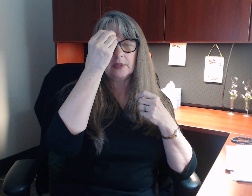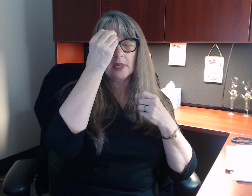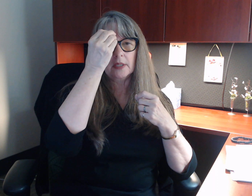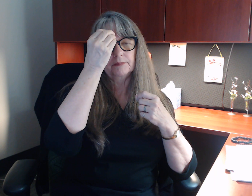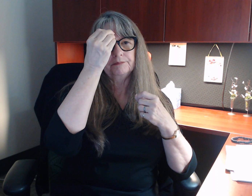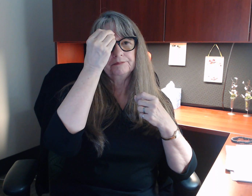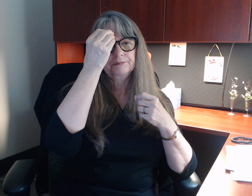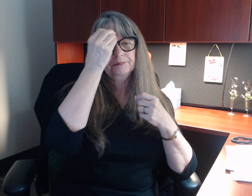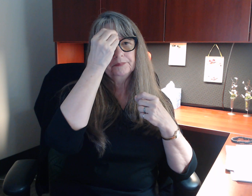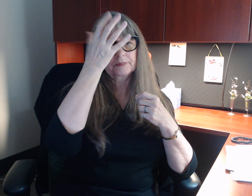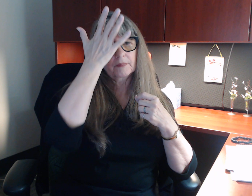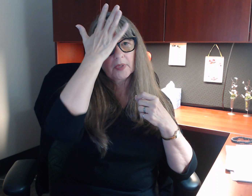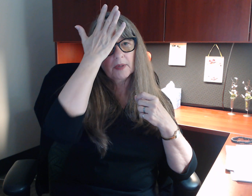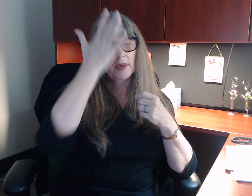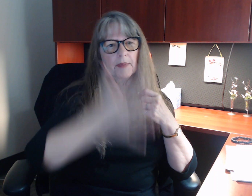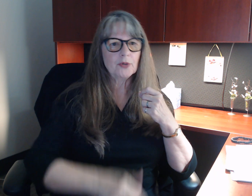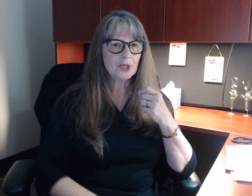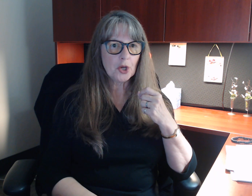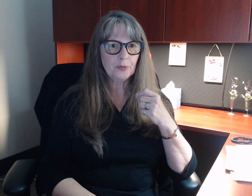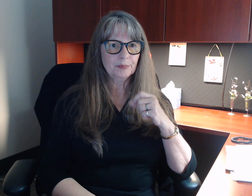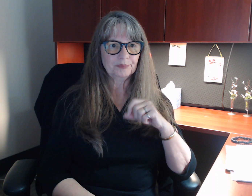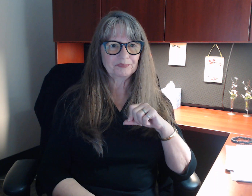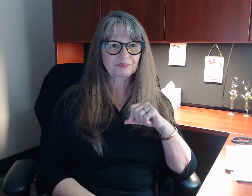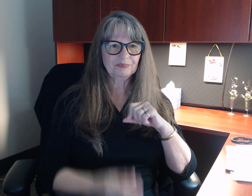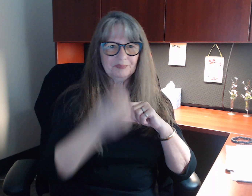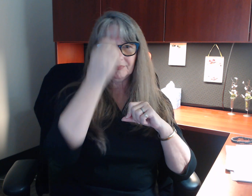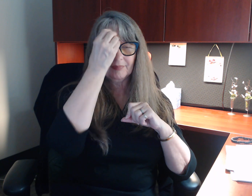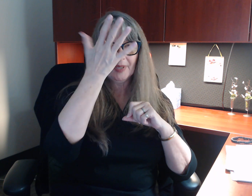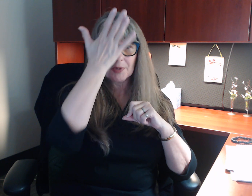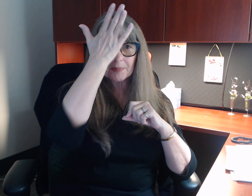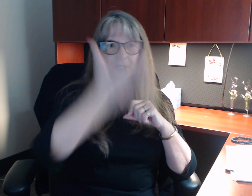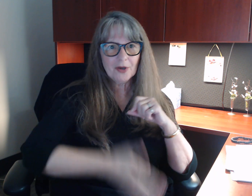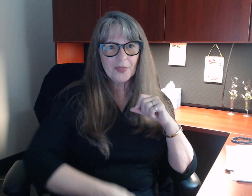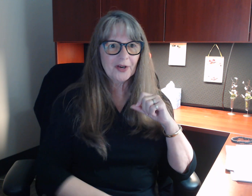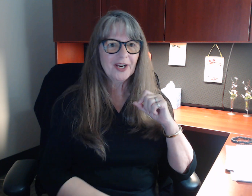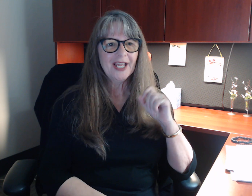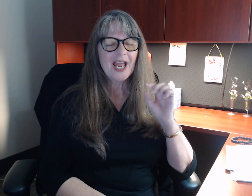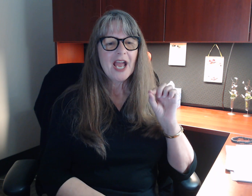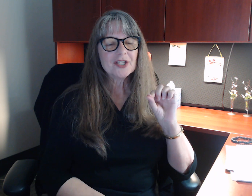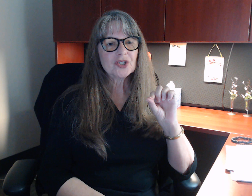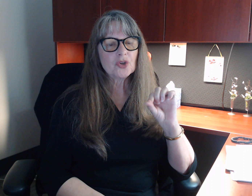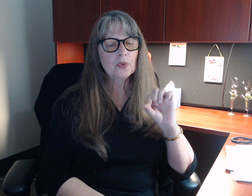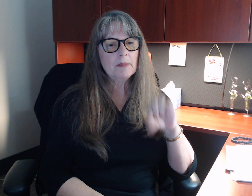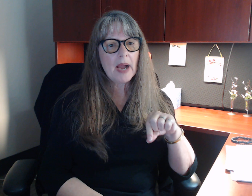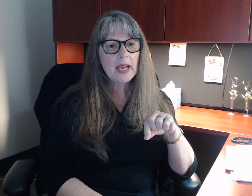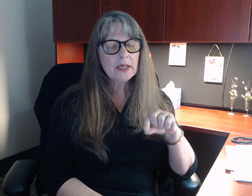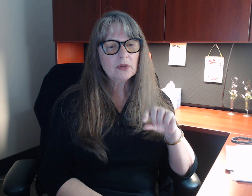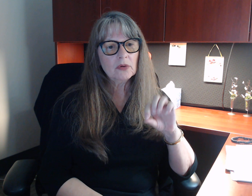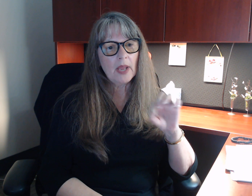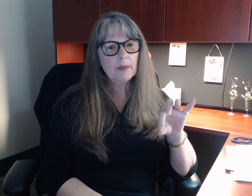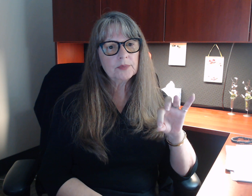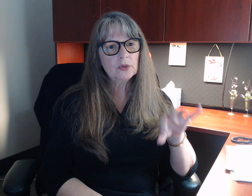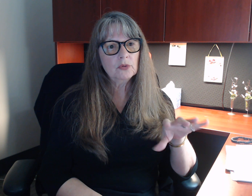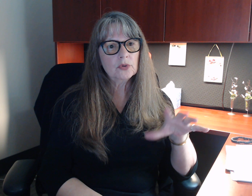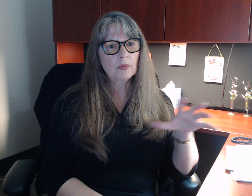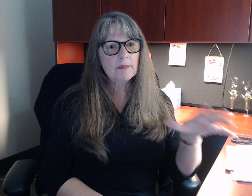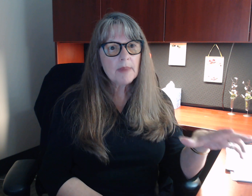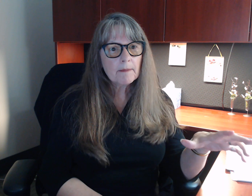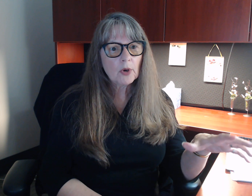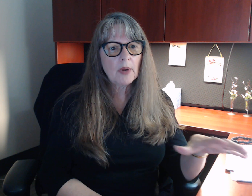a Post-it note. I'm going to put it on there to remind you, help you to remember